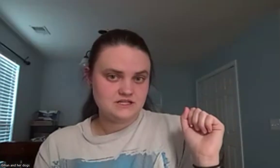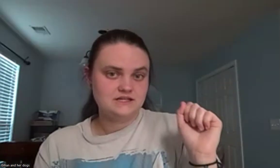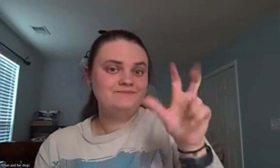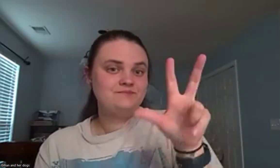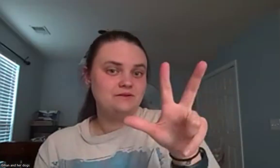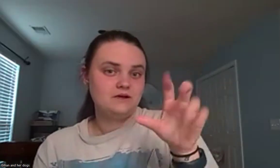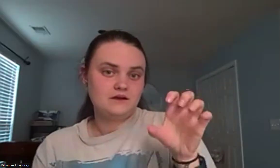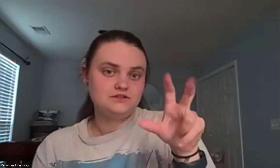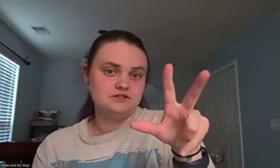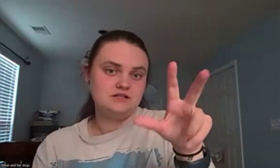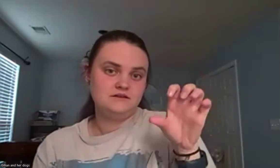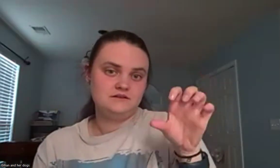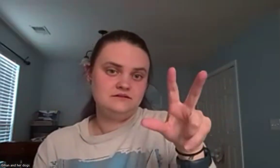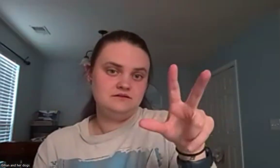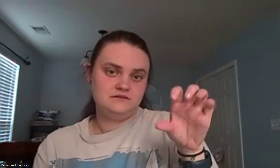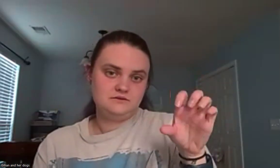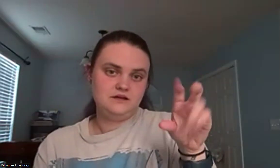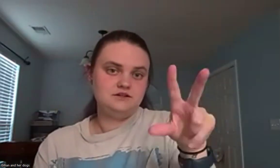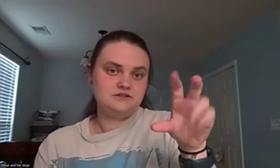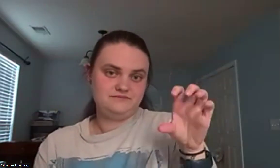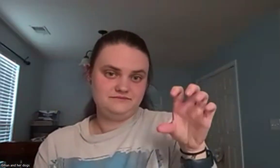300, 300, 300.